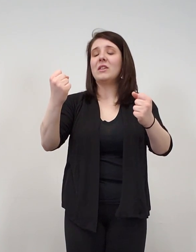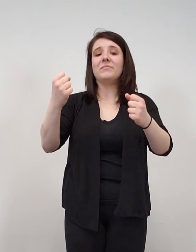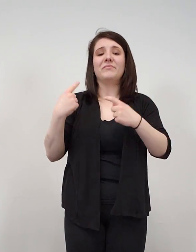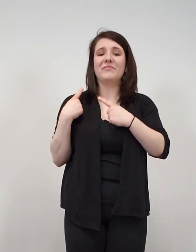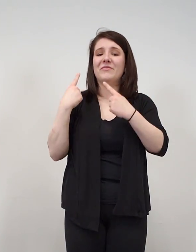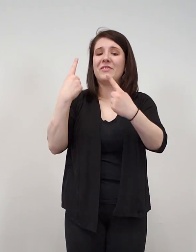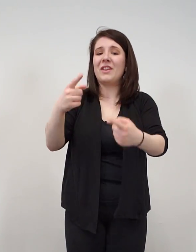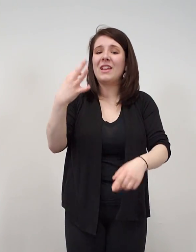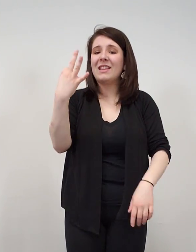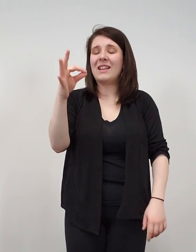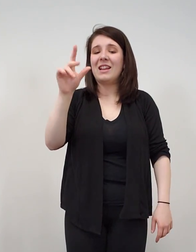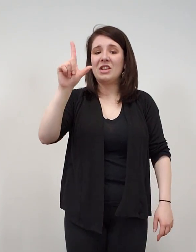rapidly during this time.